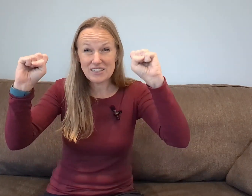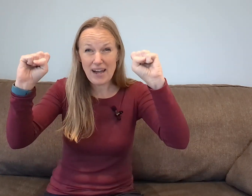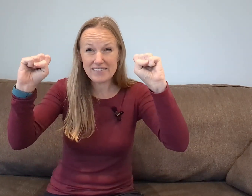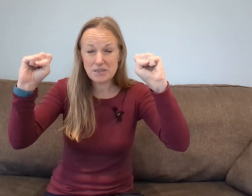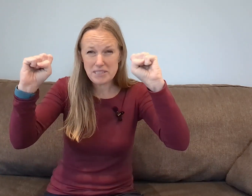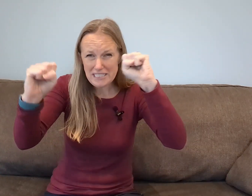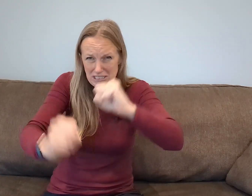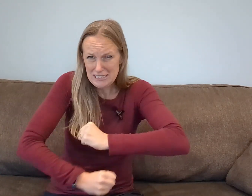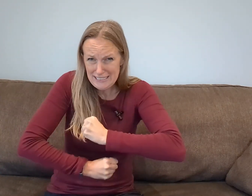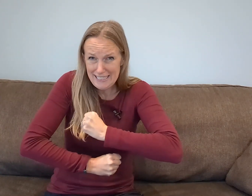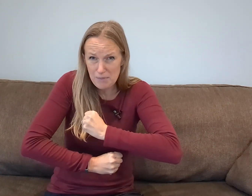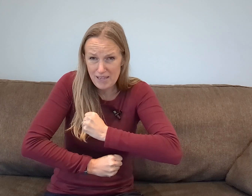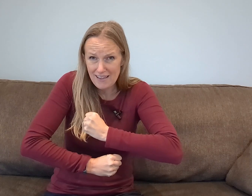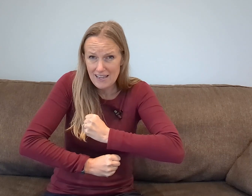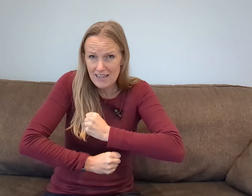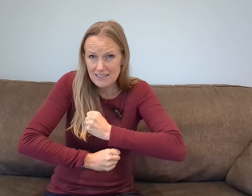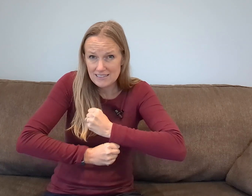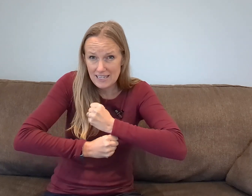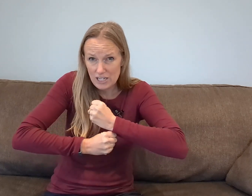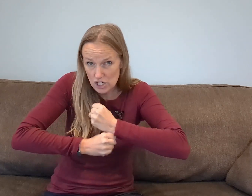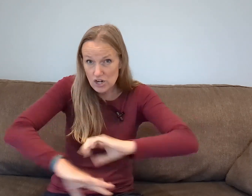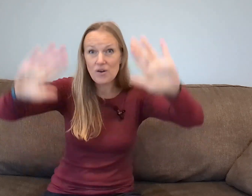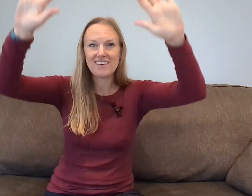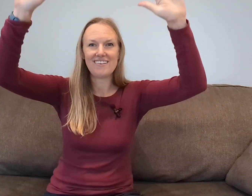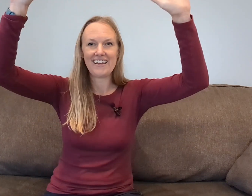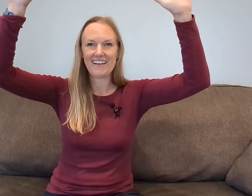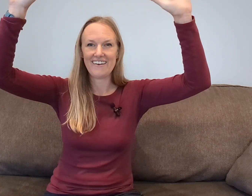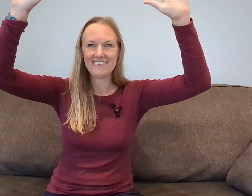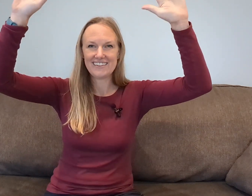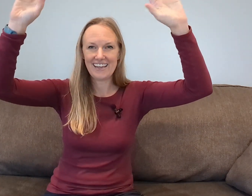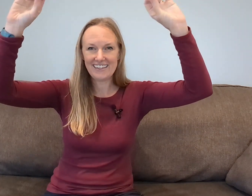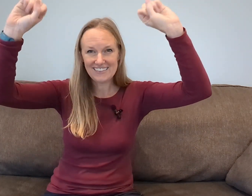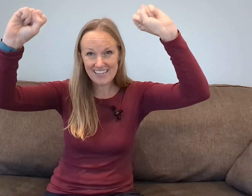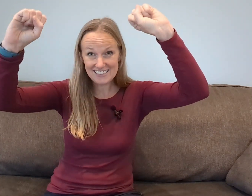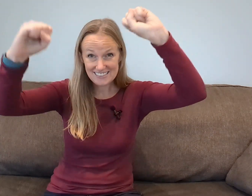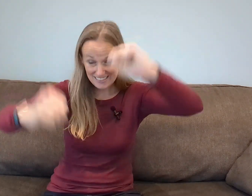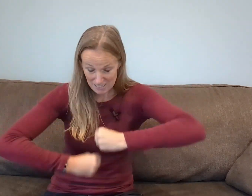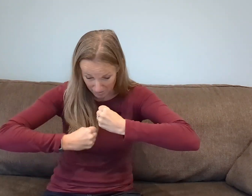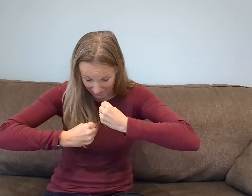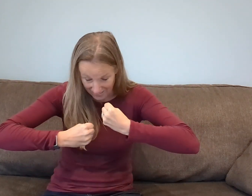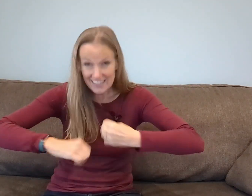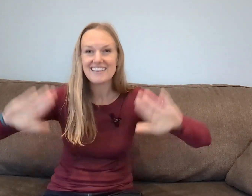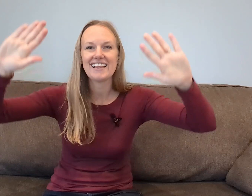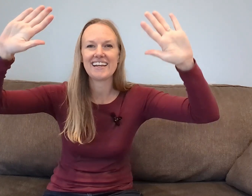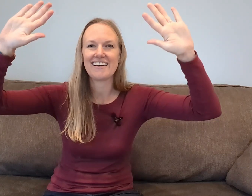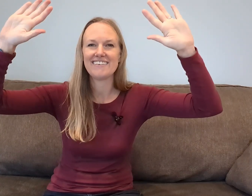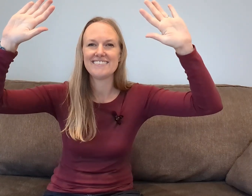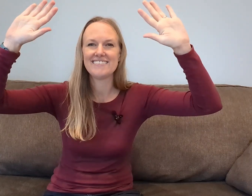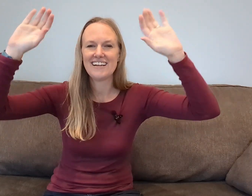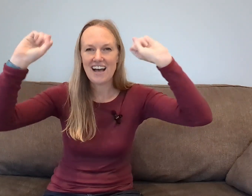you have something and you're going to keep it, and then it's like, no, I'm going to let it go. Okay? S's, keep it, and then let it go.